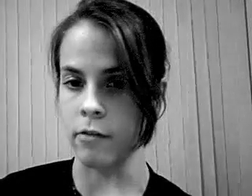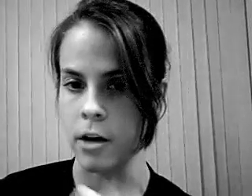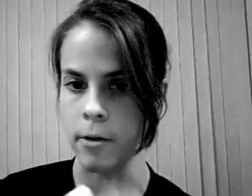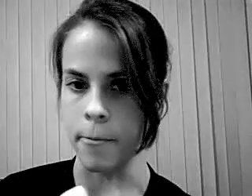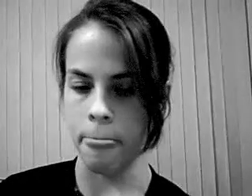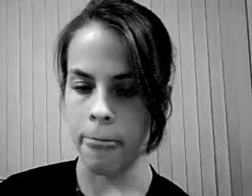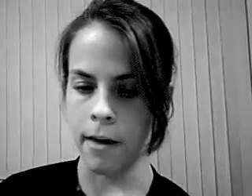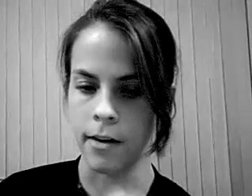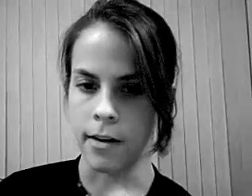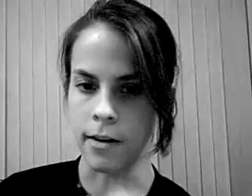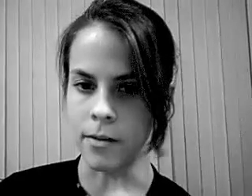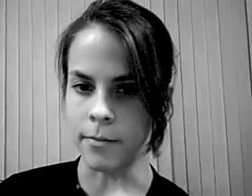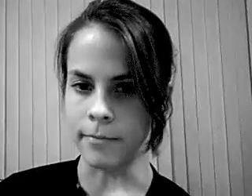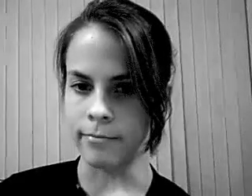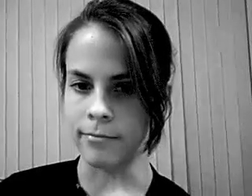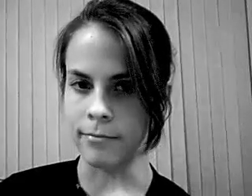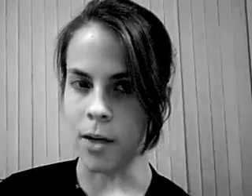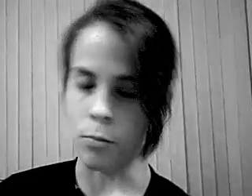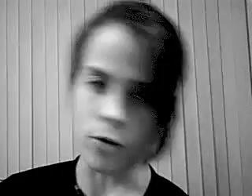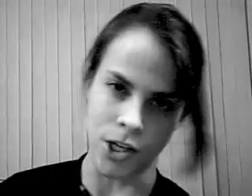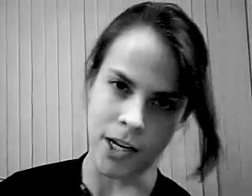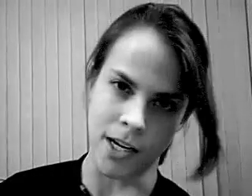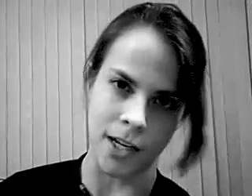video. I appreciate it.